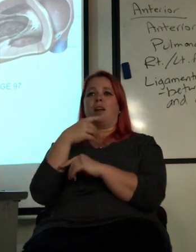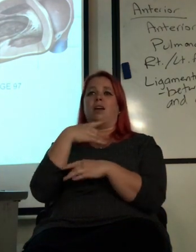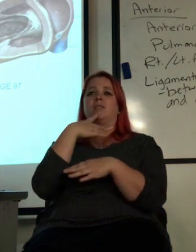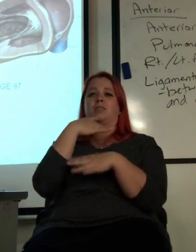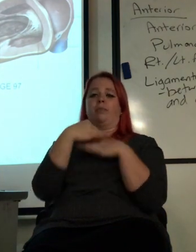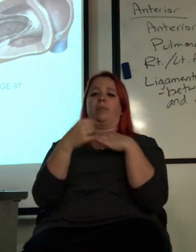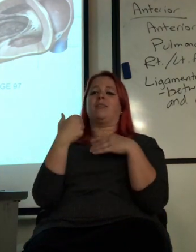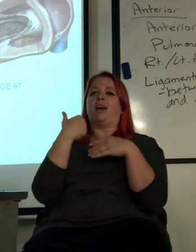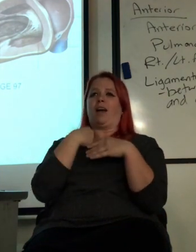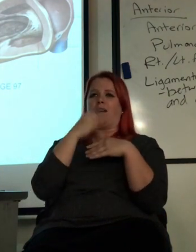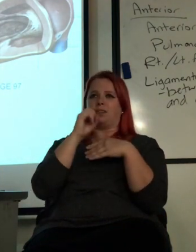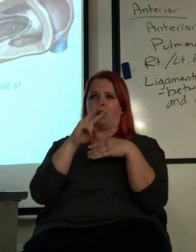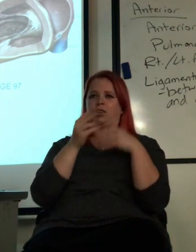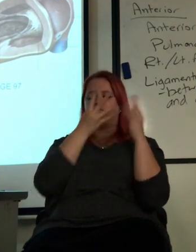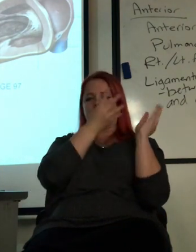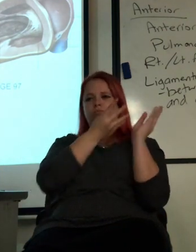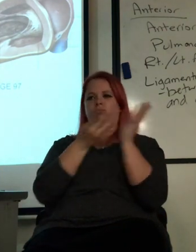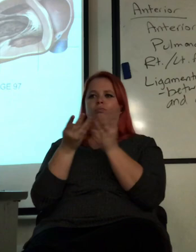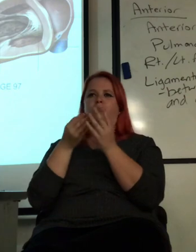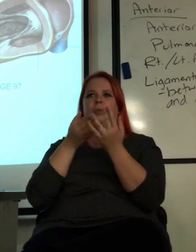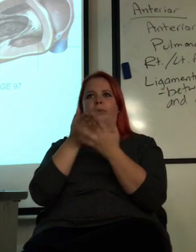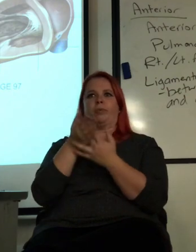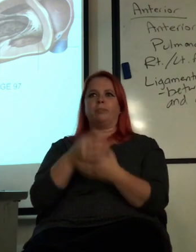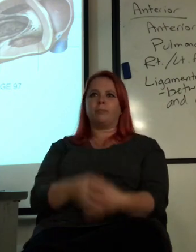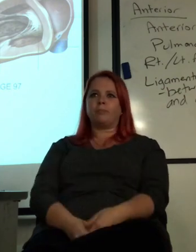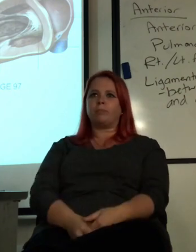blood. Okay.